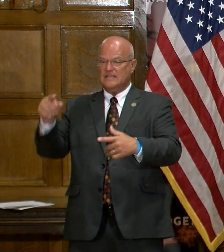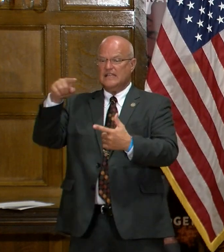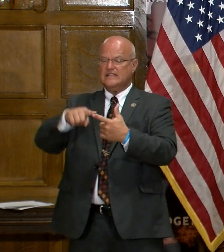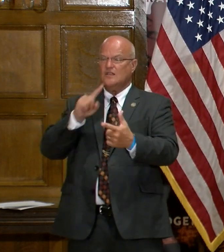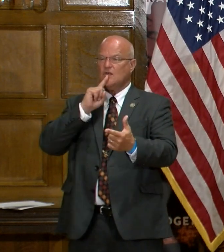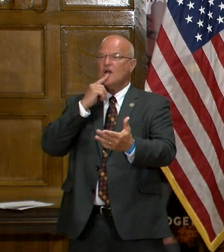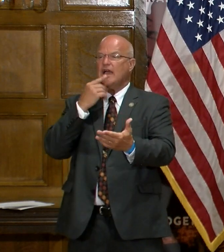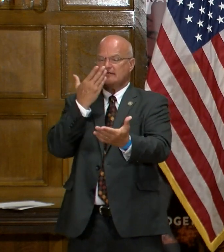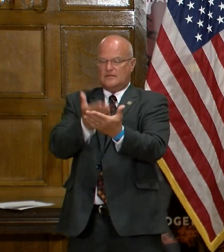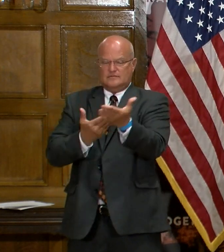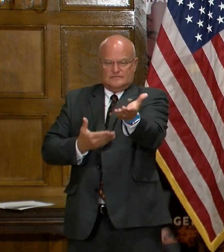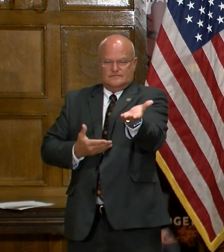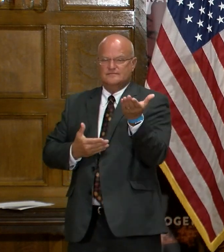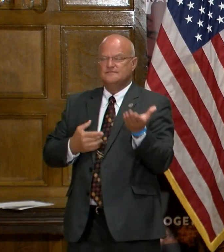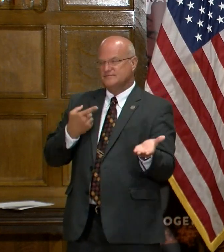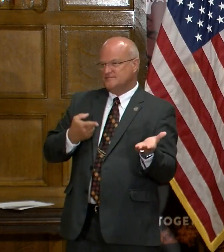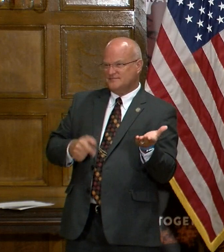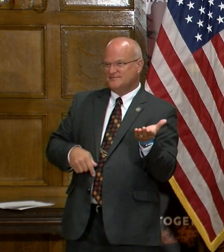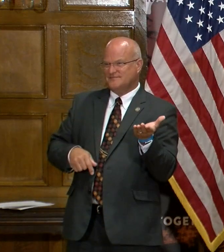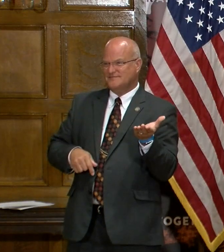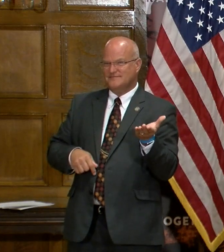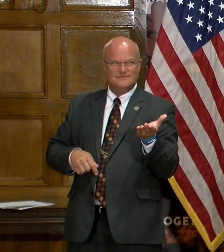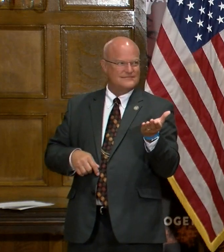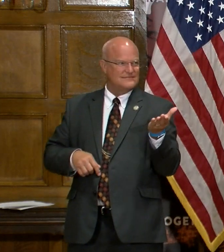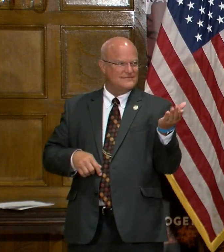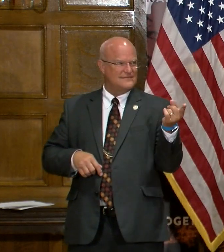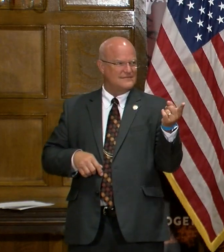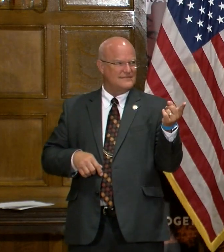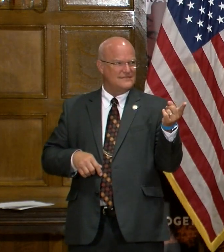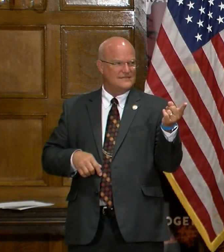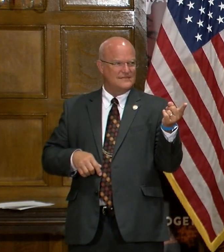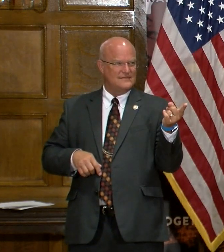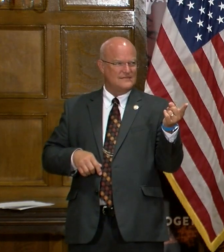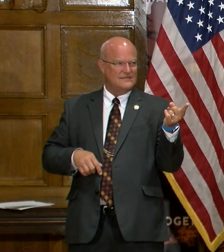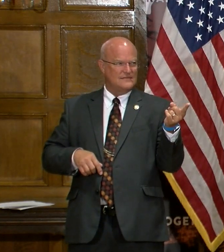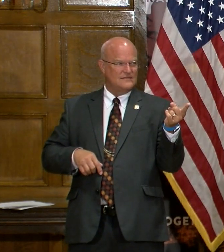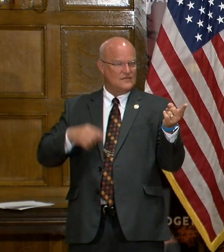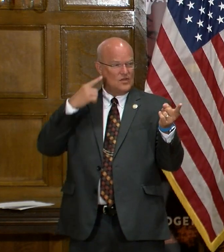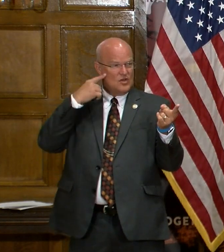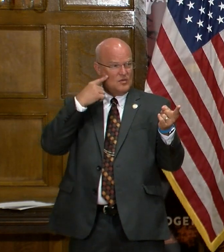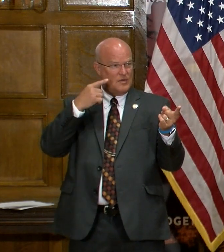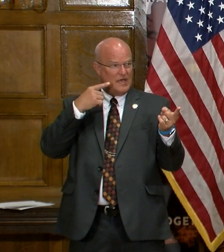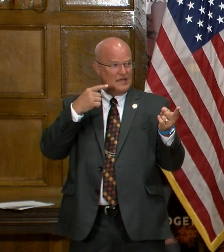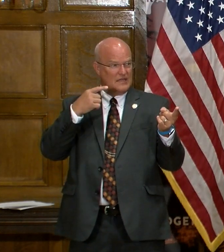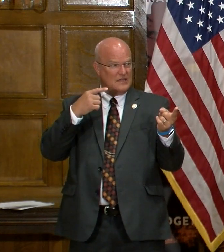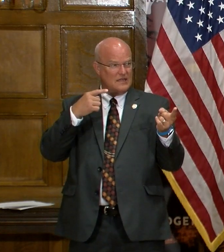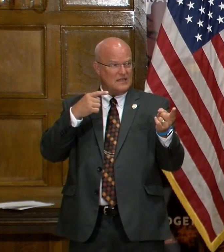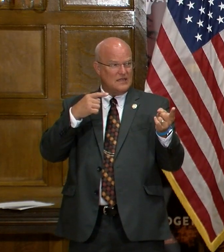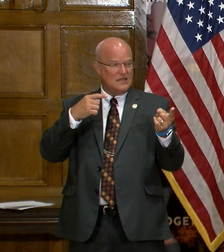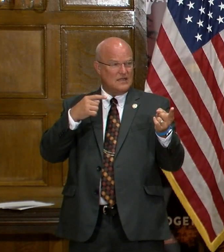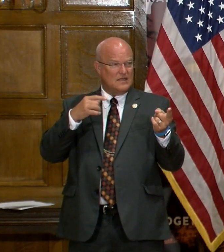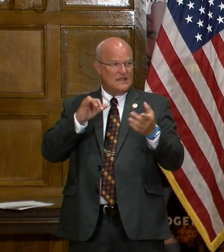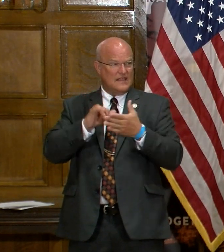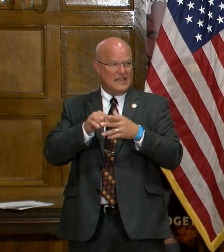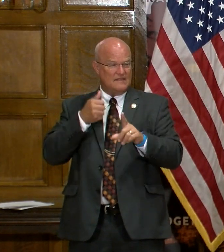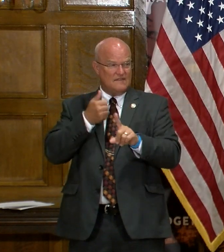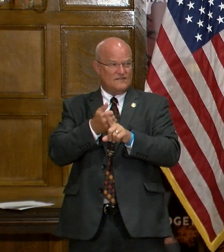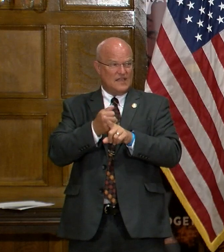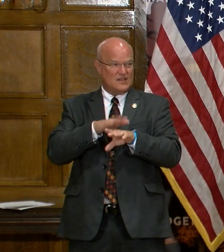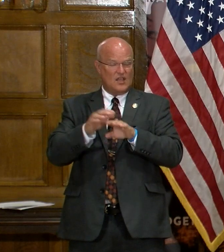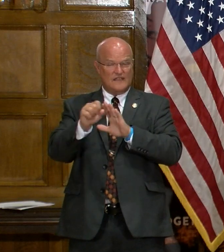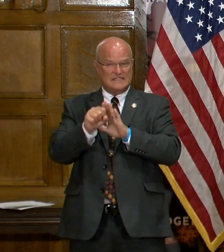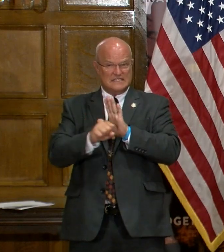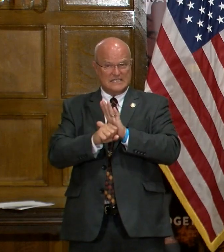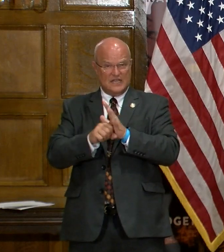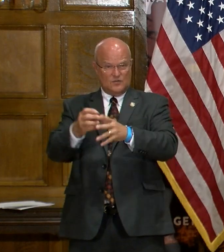they're actually in your hands. Follow-up on that. We've heard about delays in the post office. Is that having any effect in the